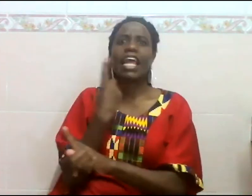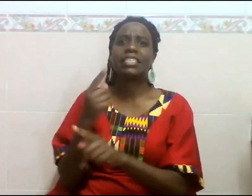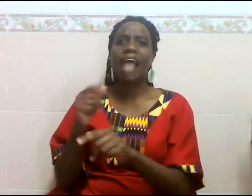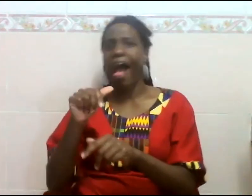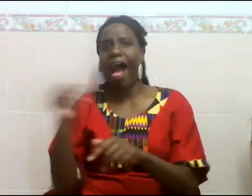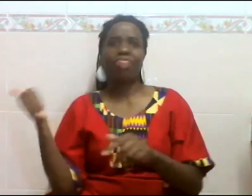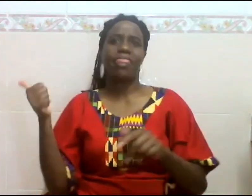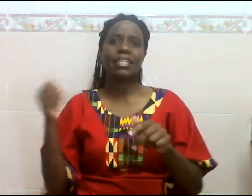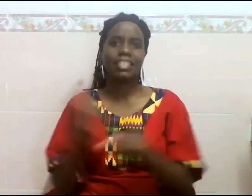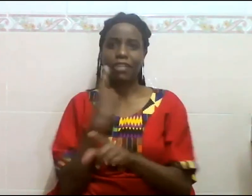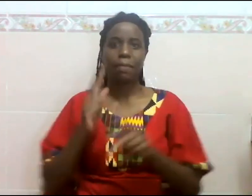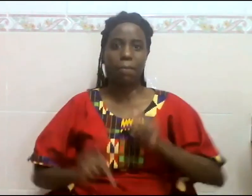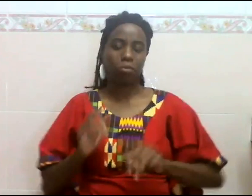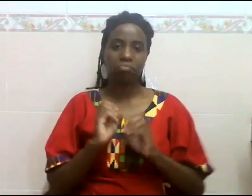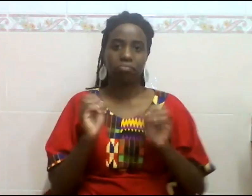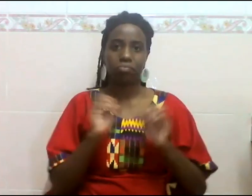as a word that is